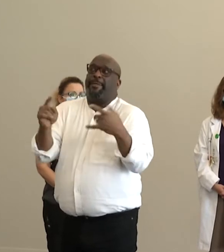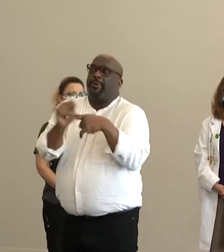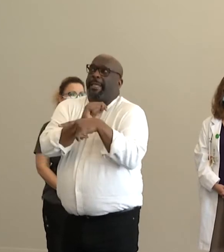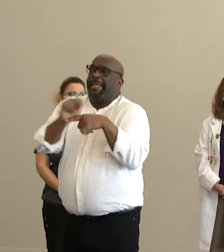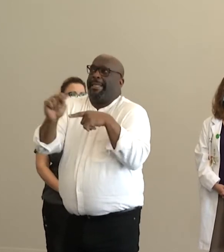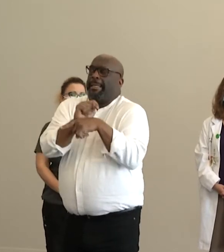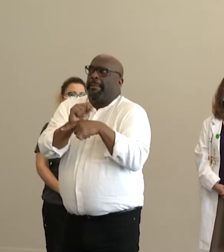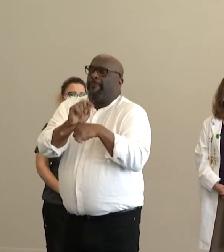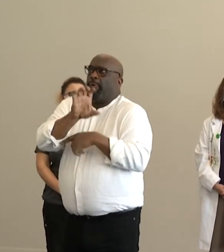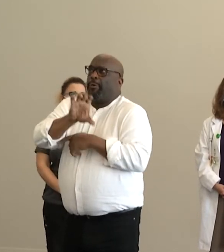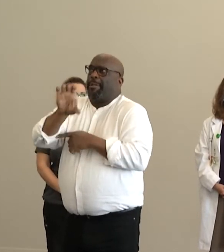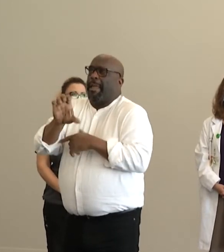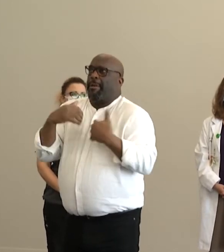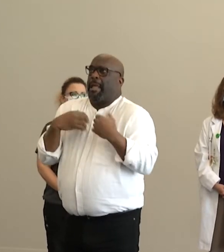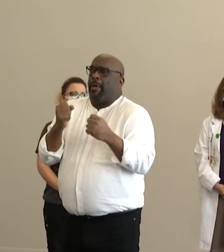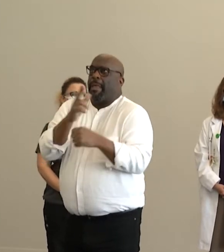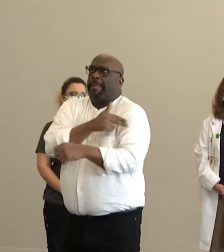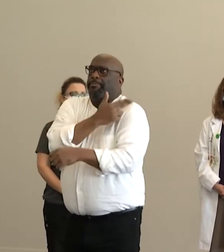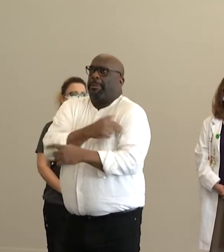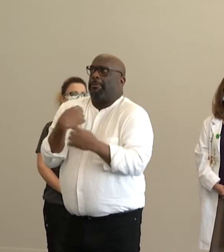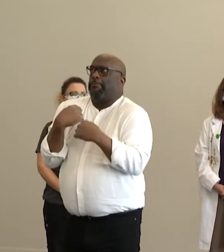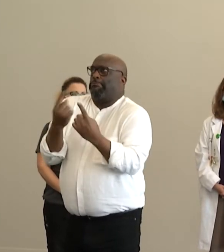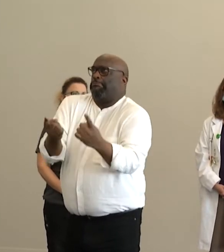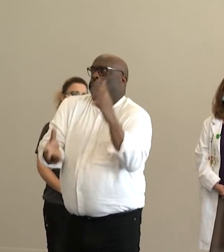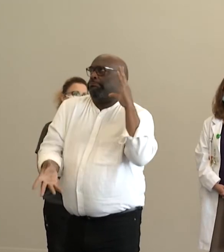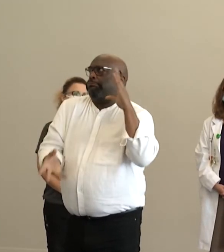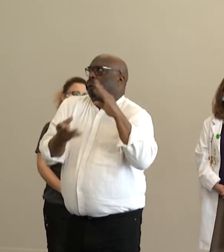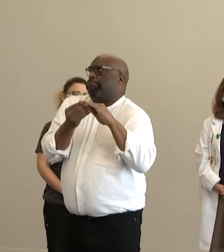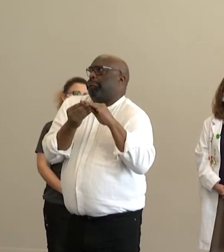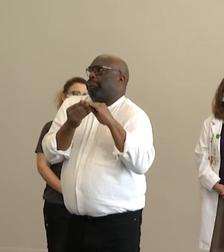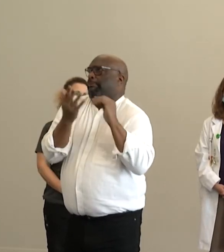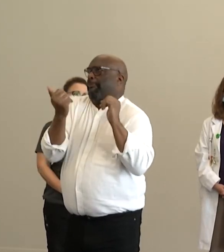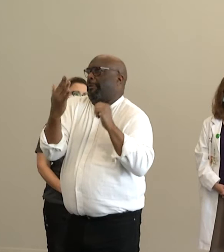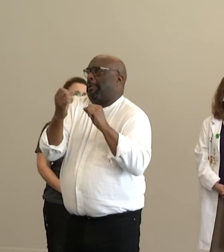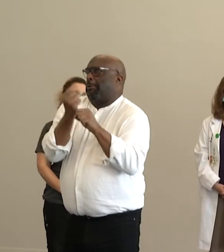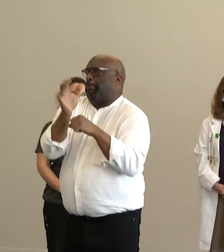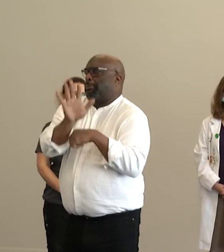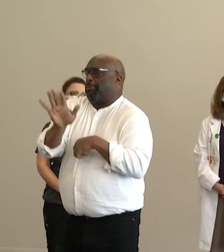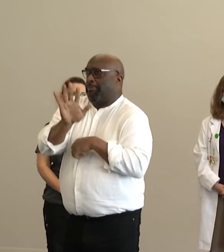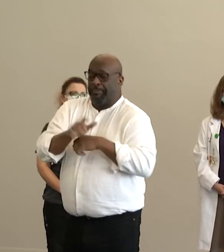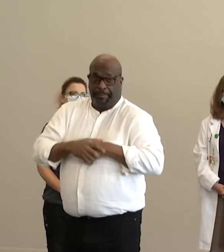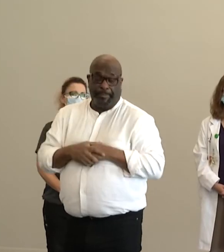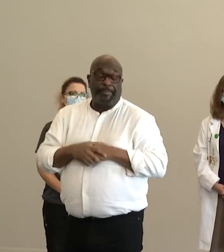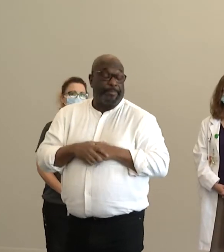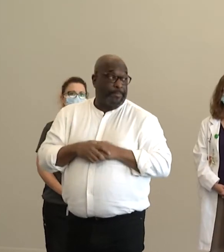County Health and hospitals for about almost 15 years now.